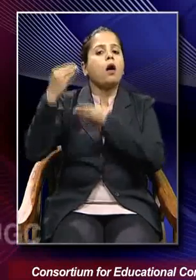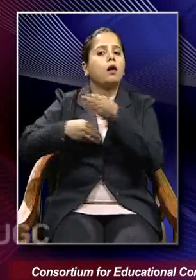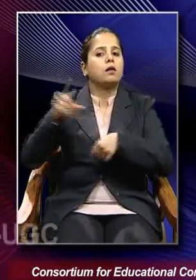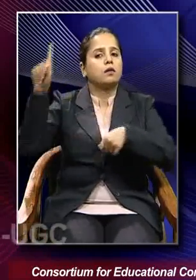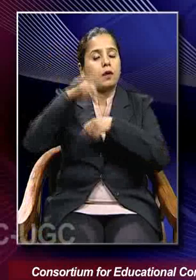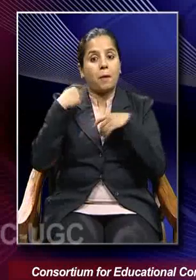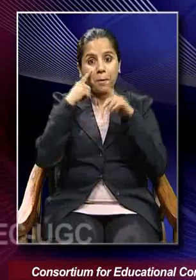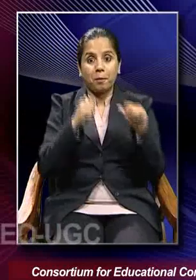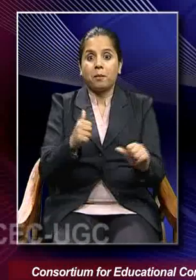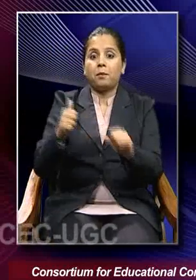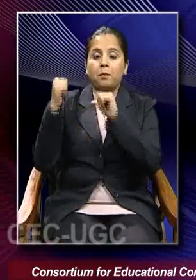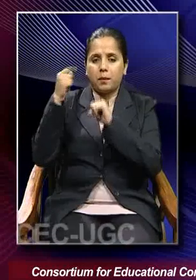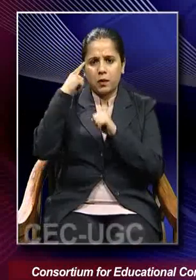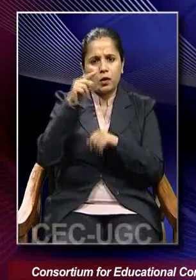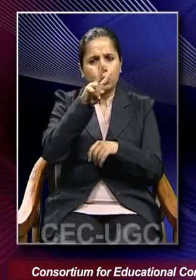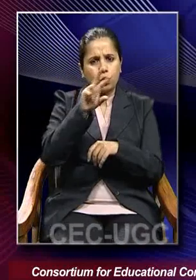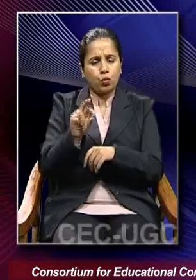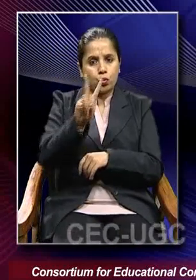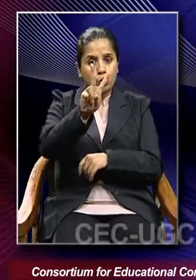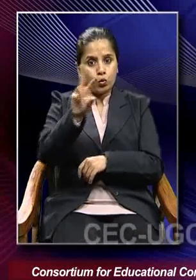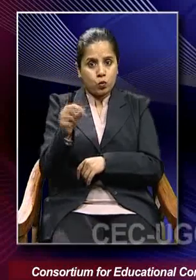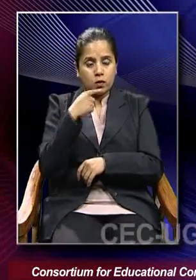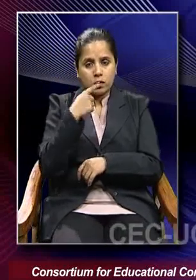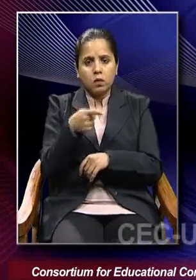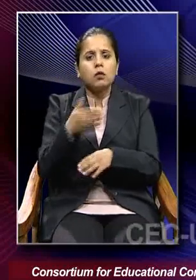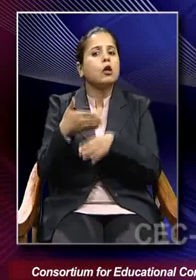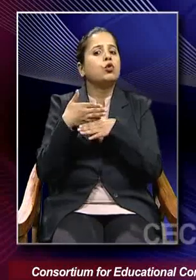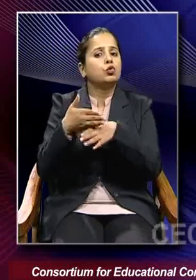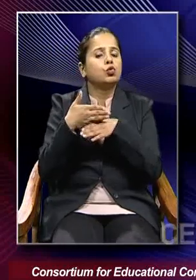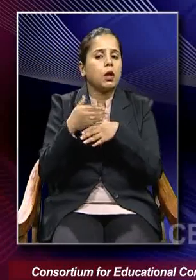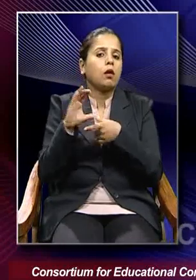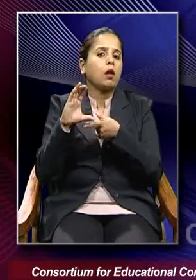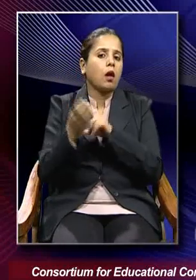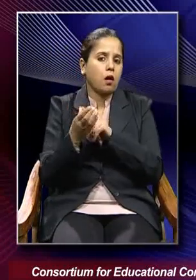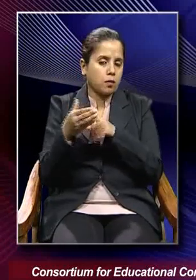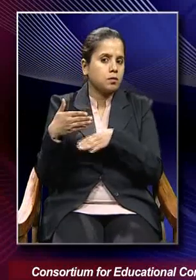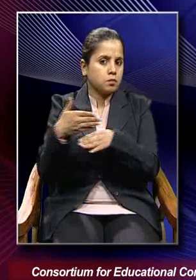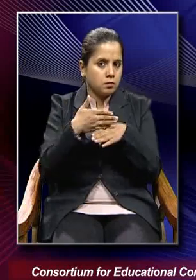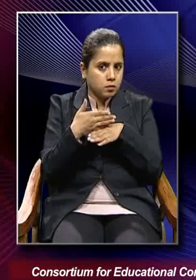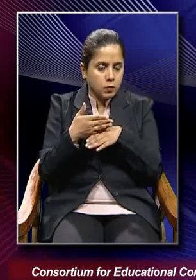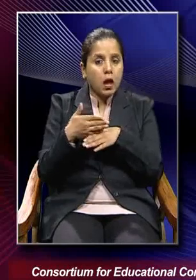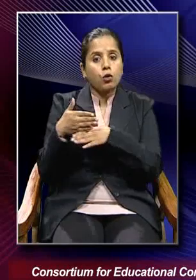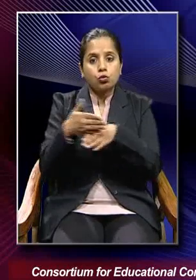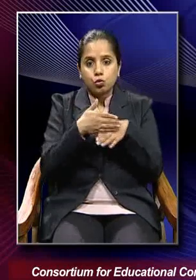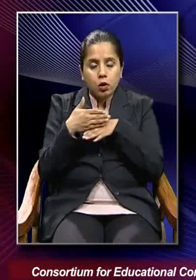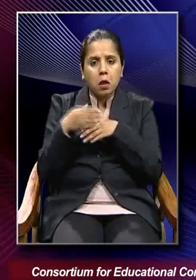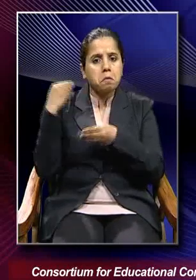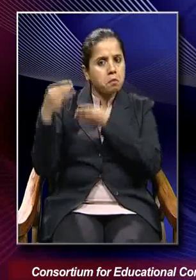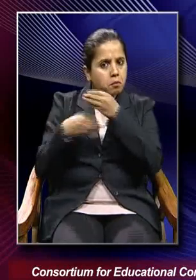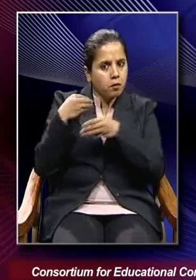Going back in the year 2020, shared cultures, shared heritage,